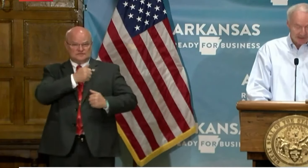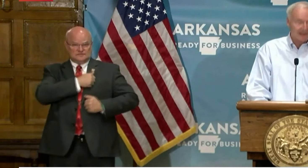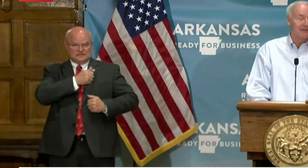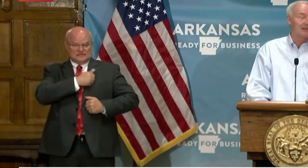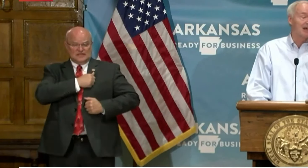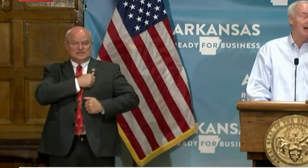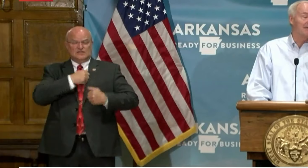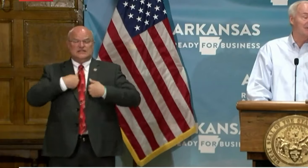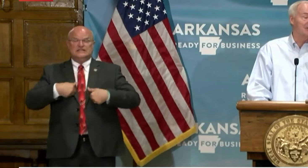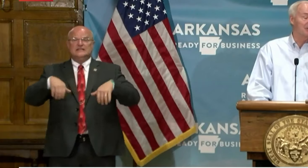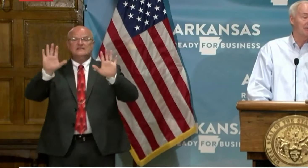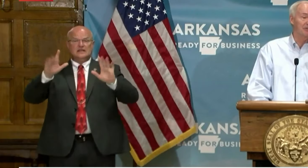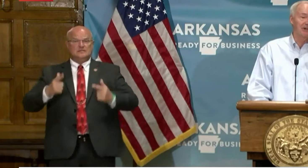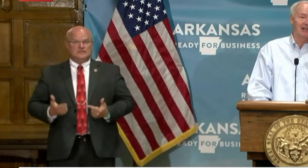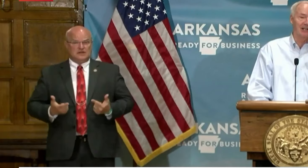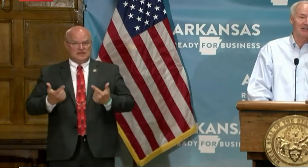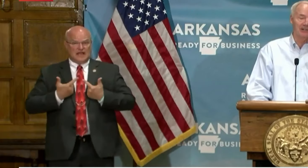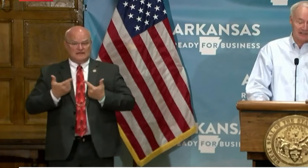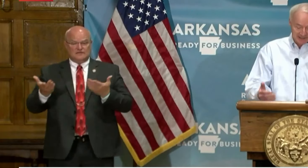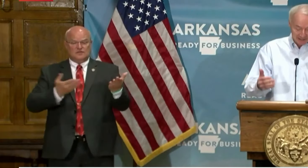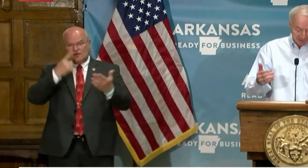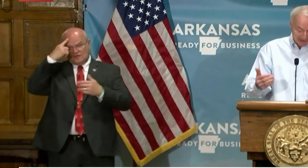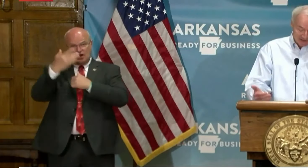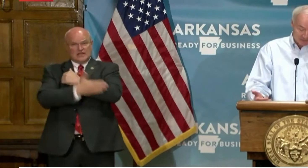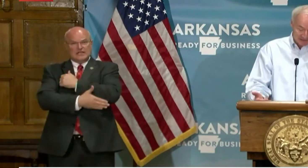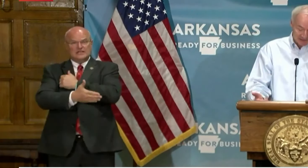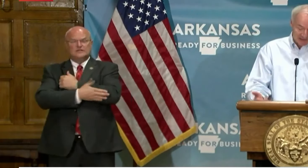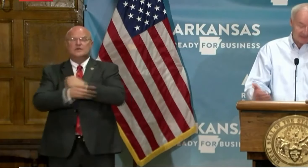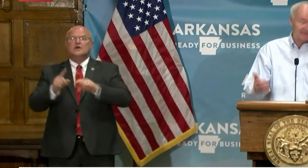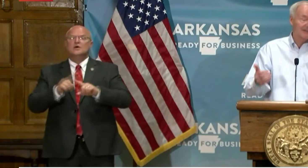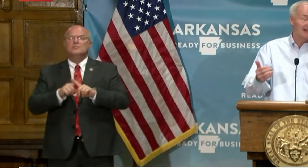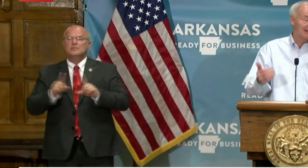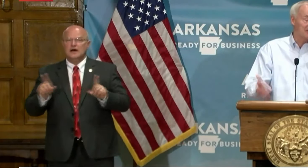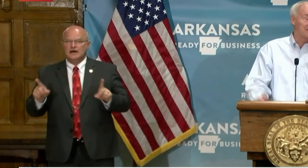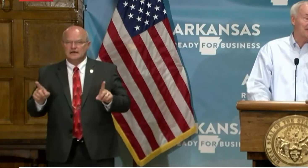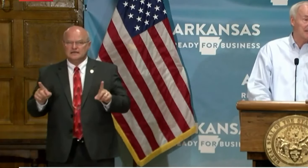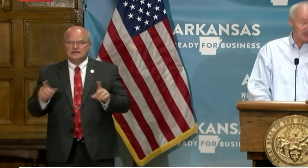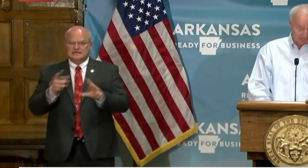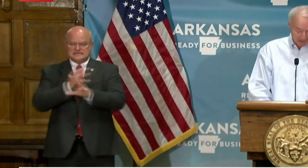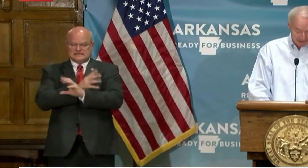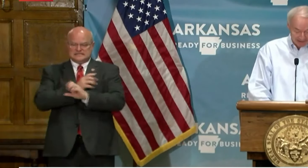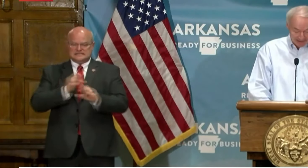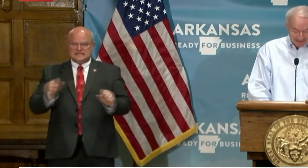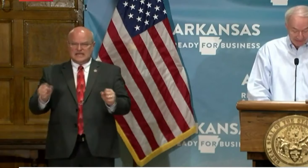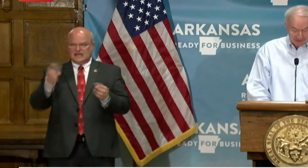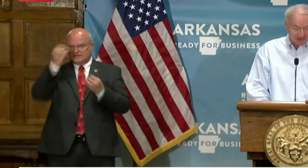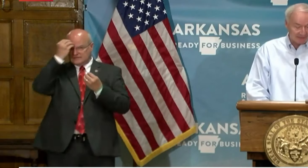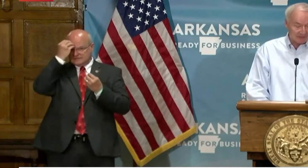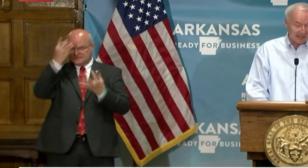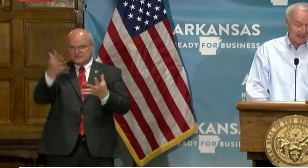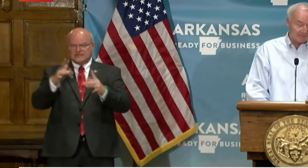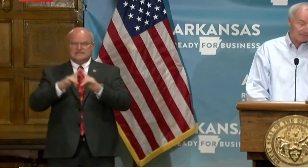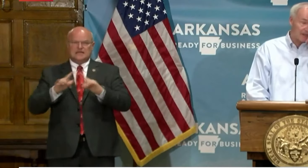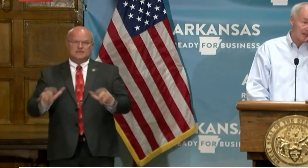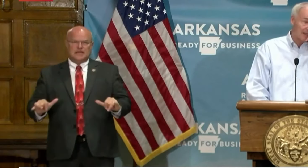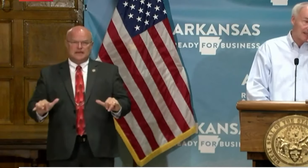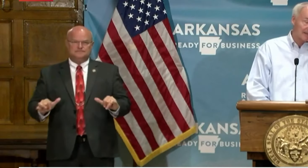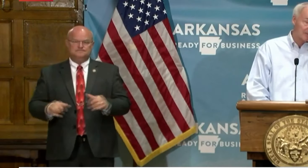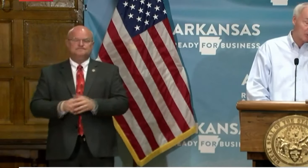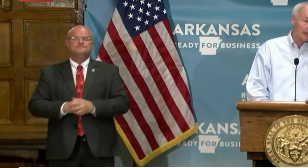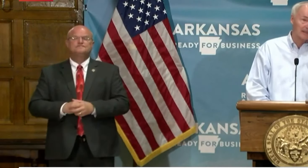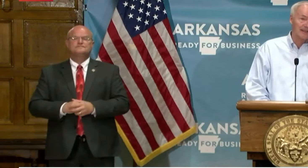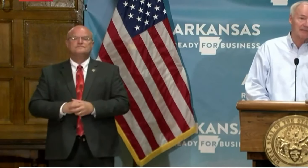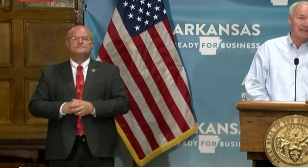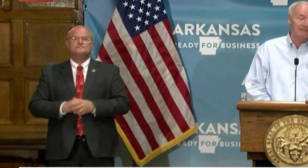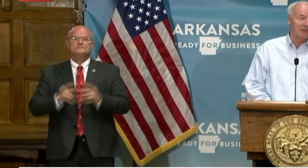their lives in service of our country. But let's be safe and let's be disciplined at the same time. And